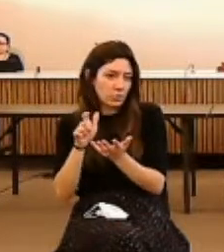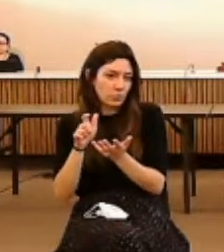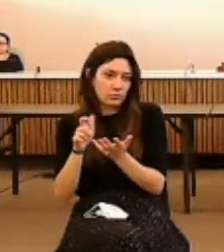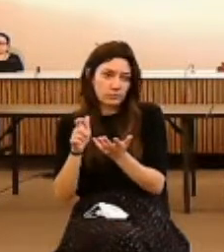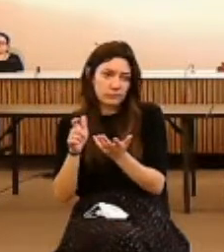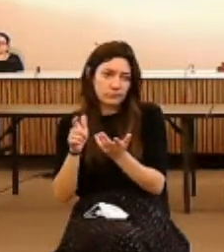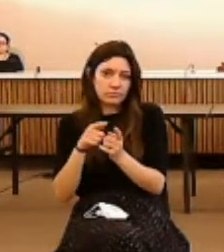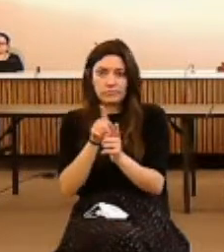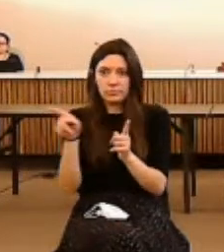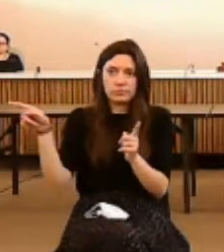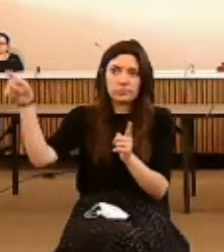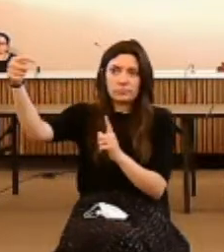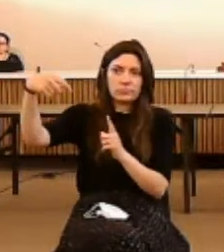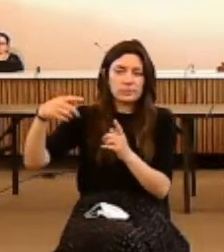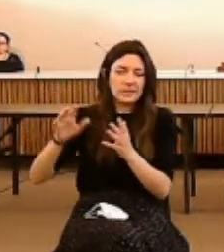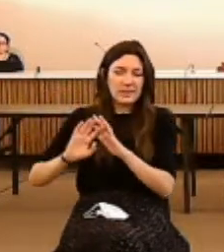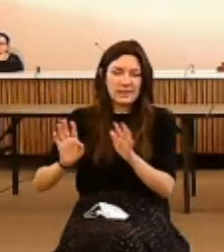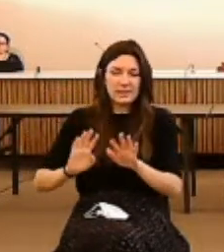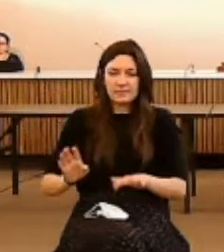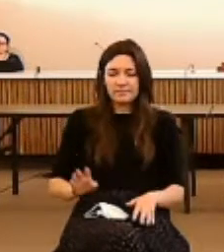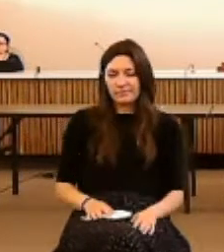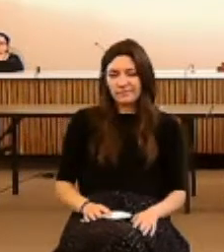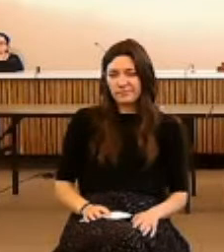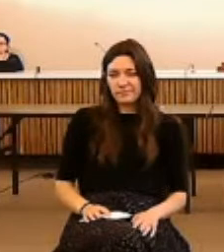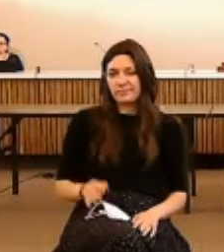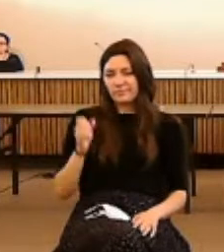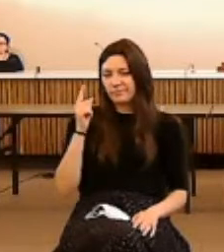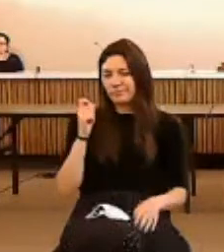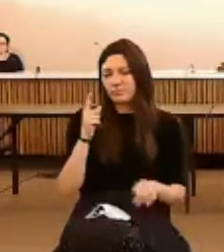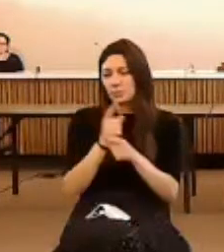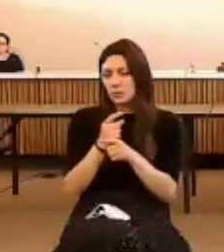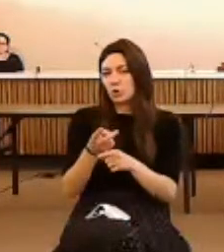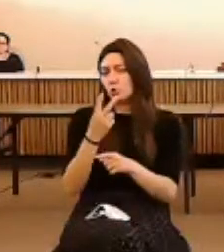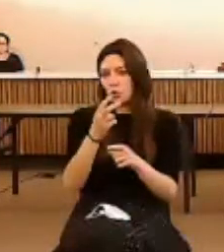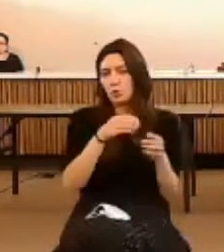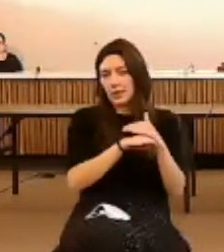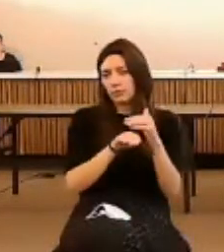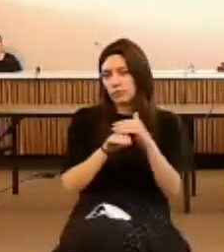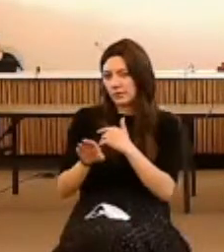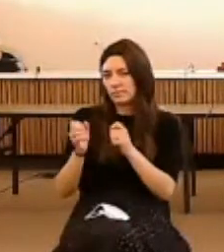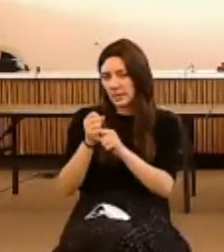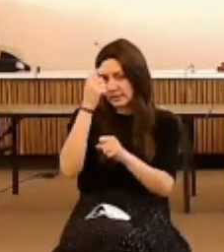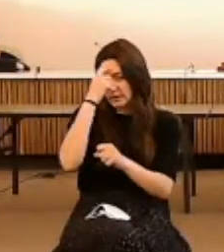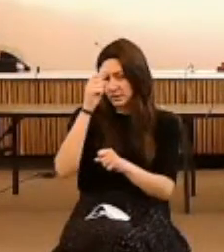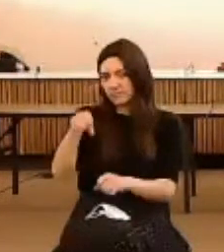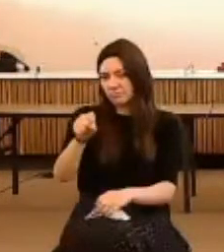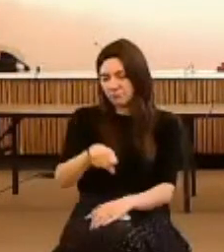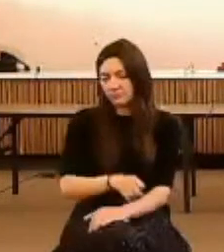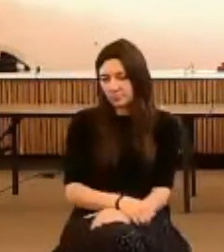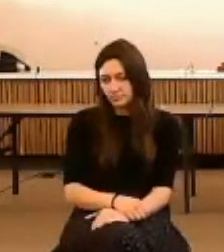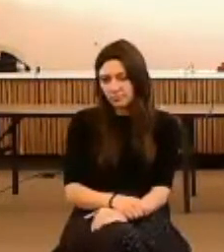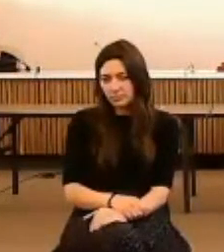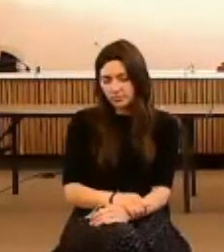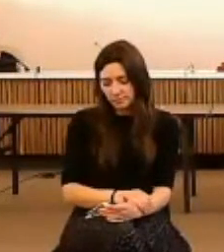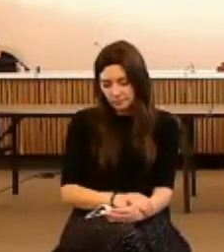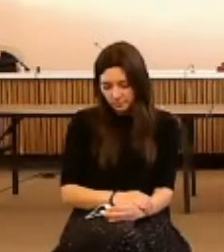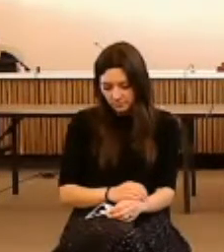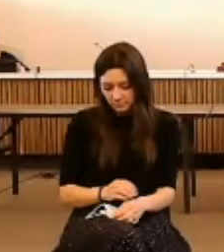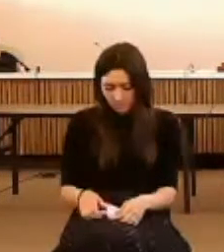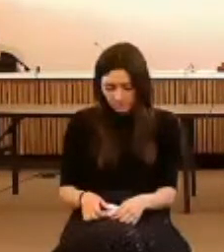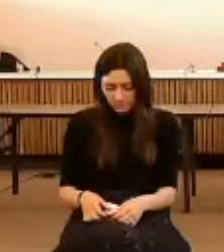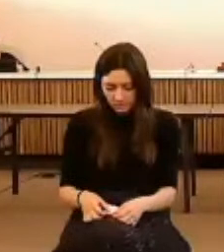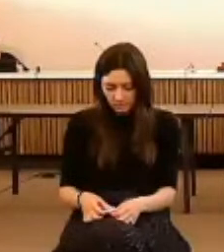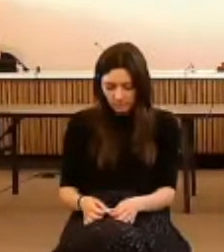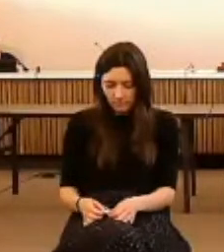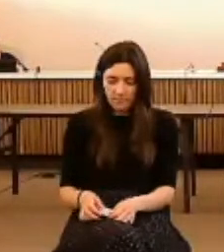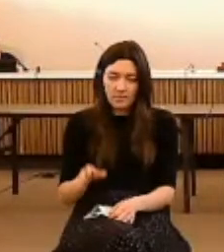up and turn left. So it makes no sense. It would reduce the amount of traffic in that, I'll call it problem intersection.